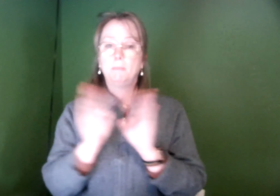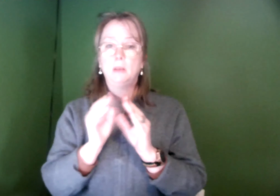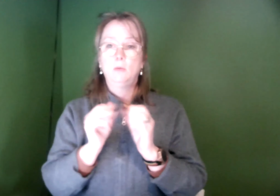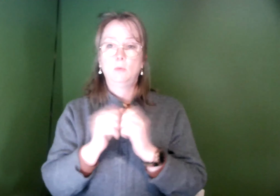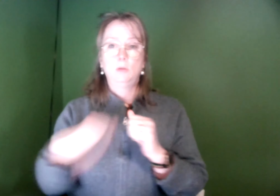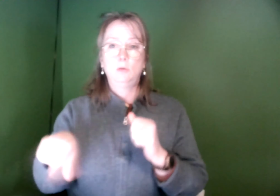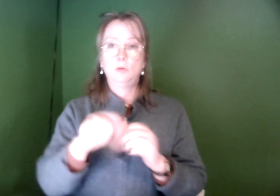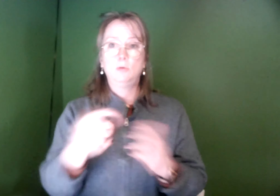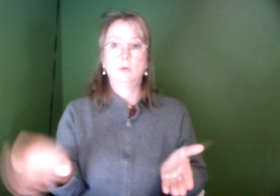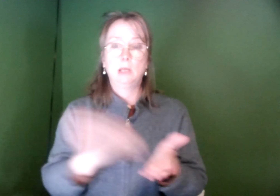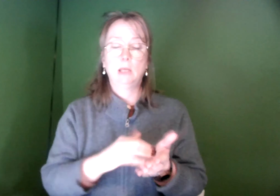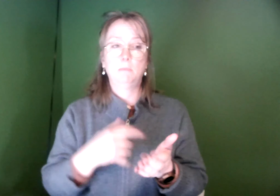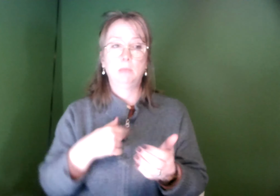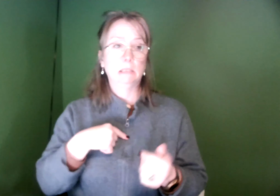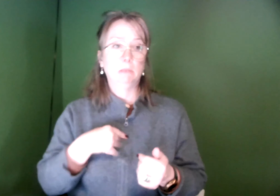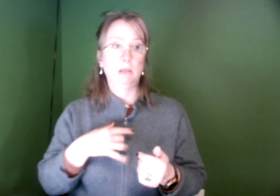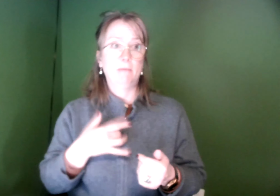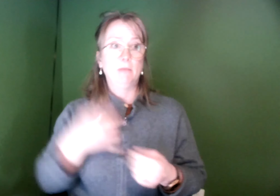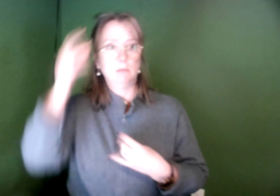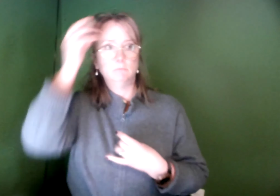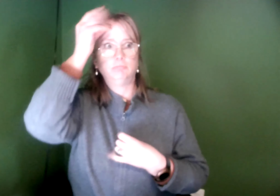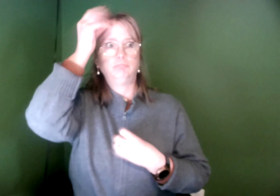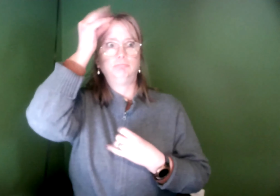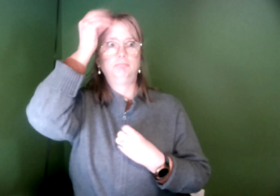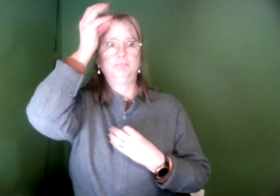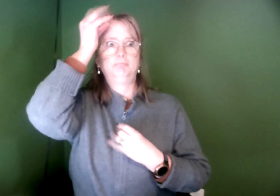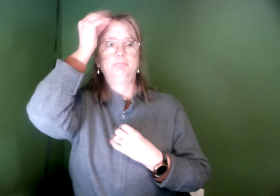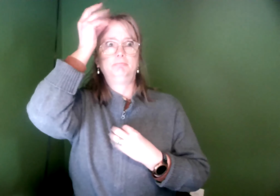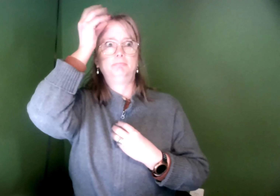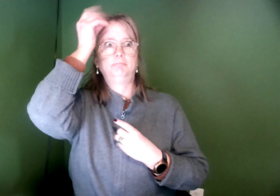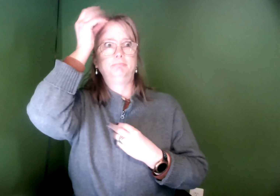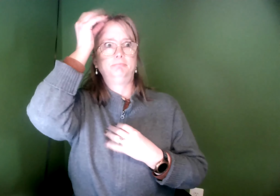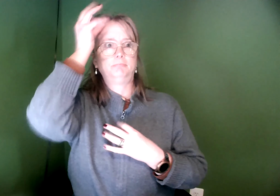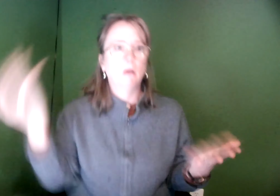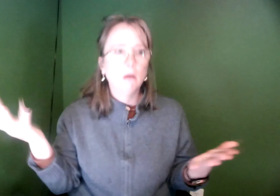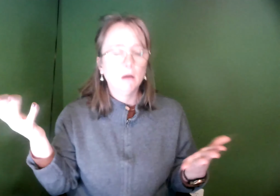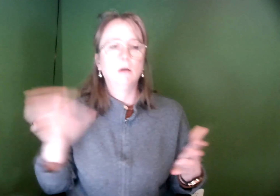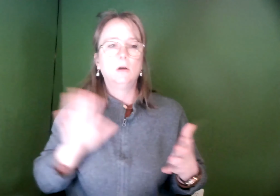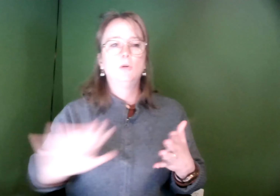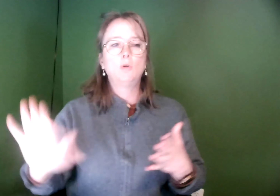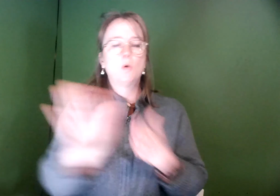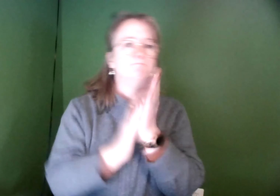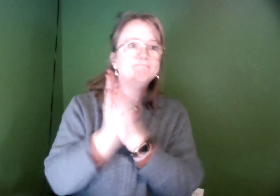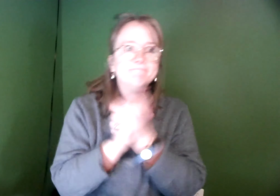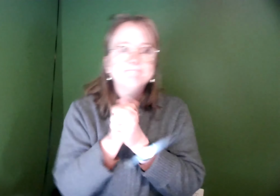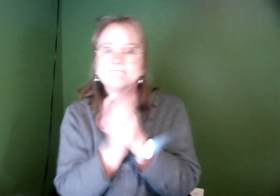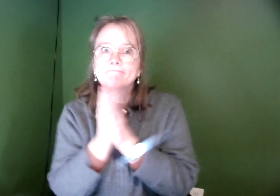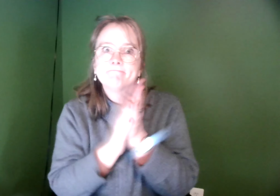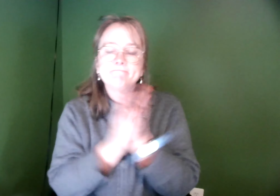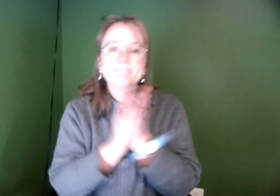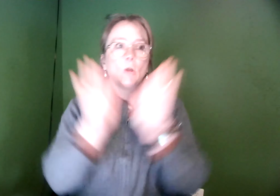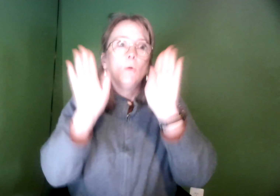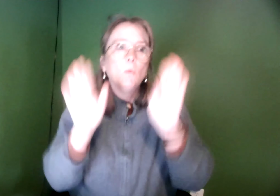because boy, my brain is really spinning with your passion and brilliance